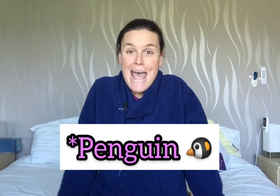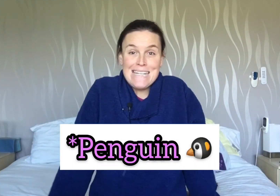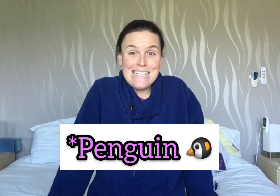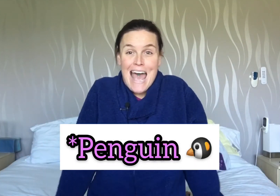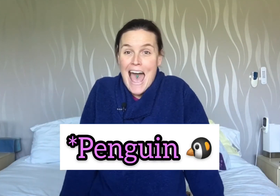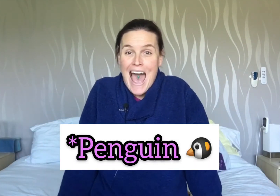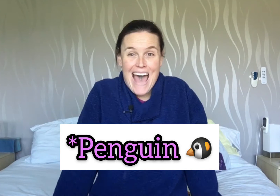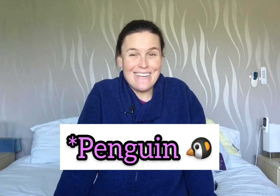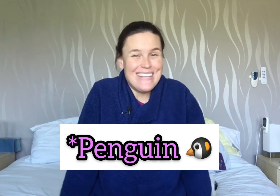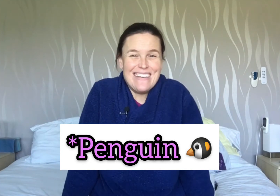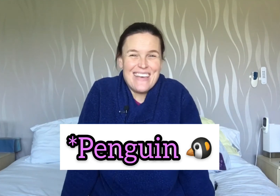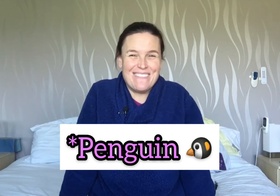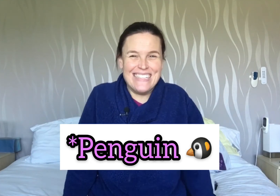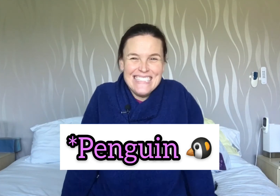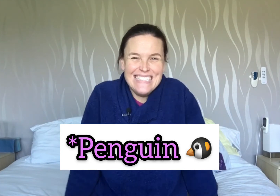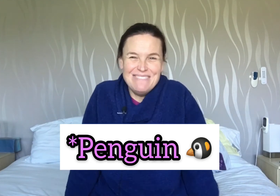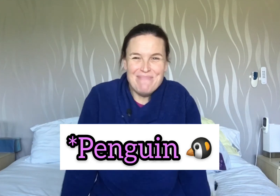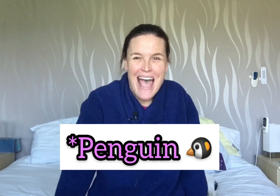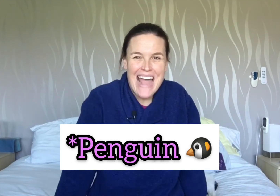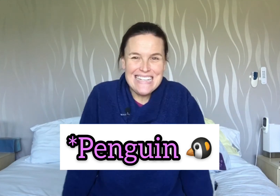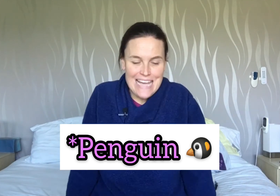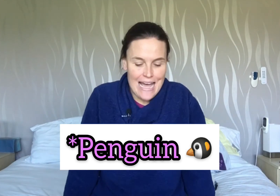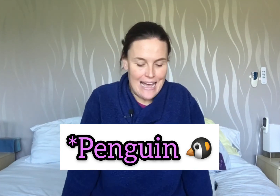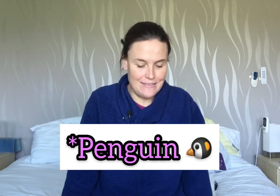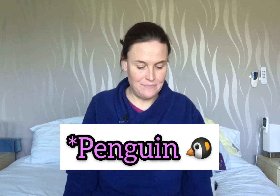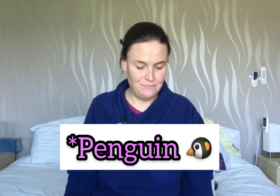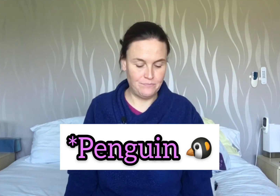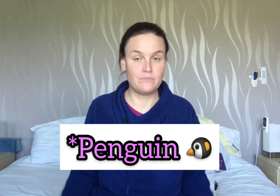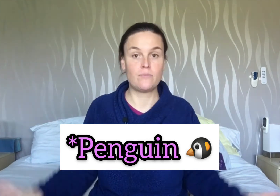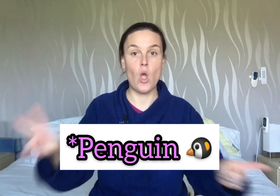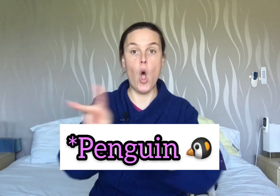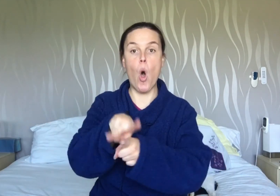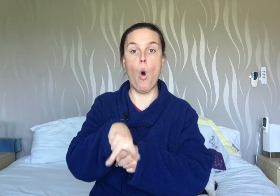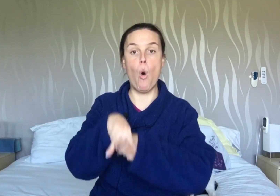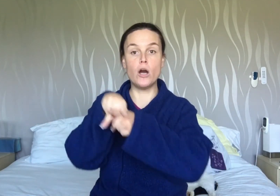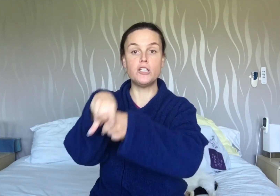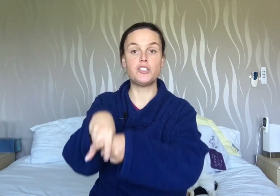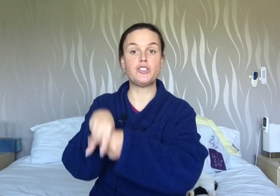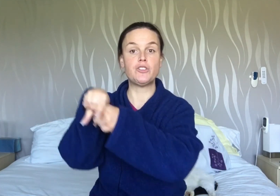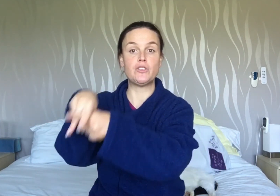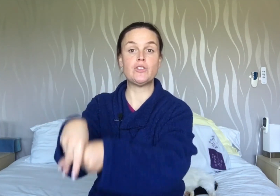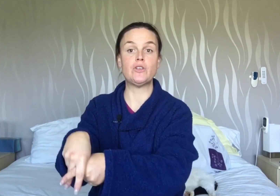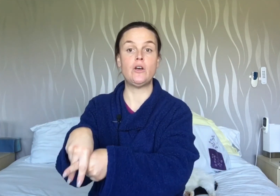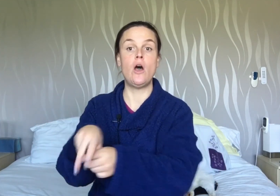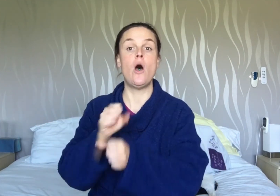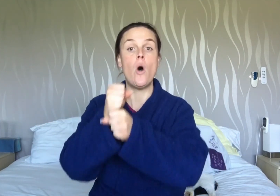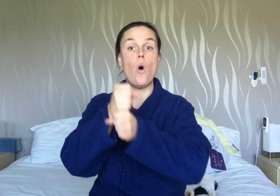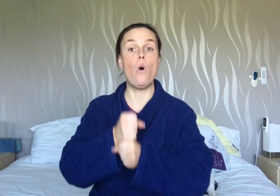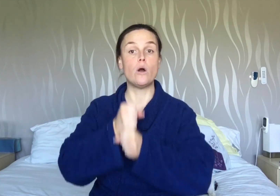Panda. Oh, I love that one. Panda. Horse.